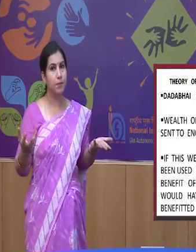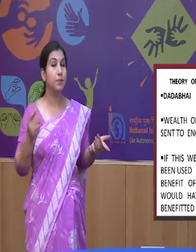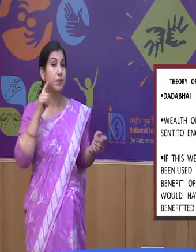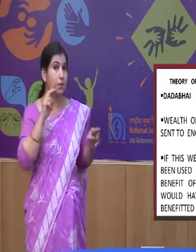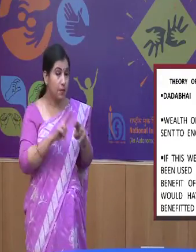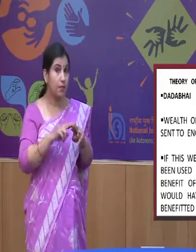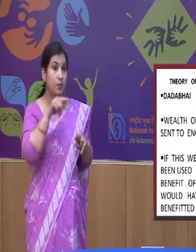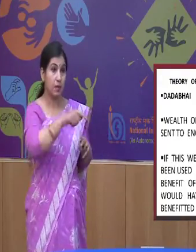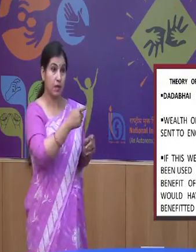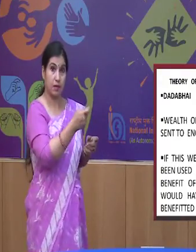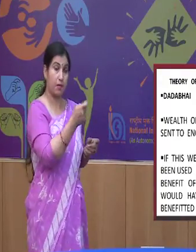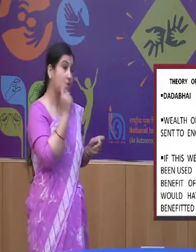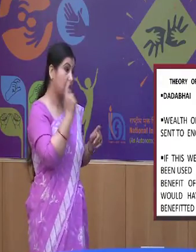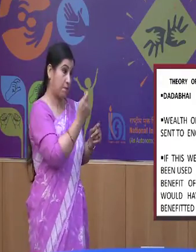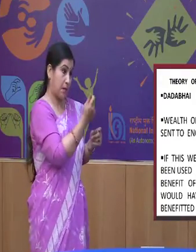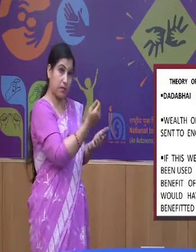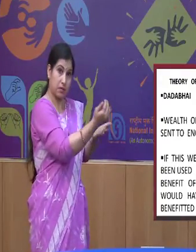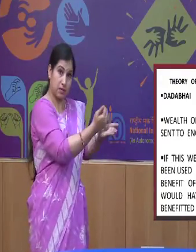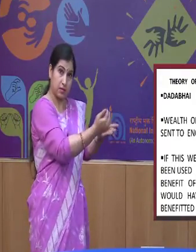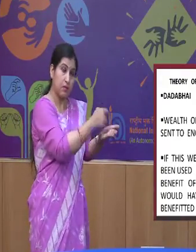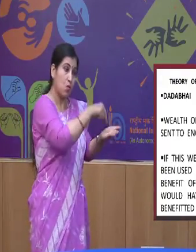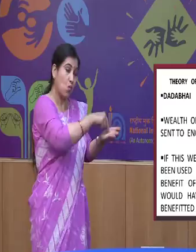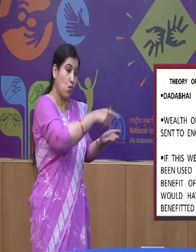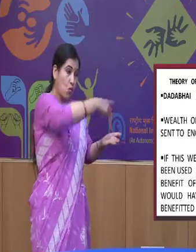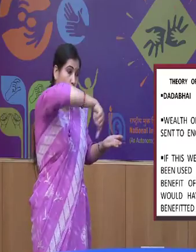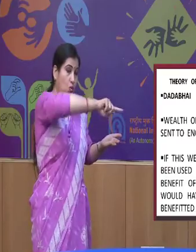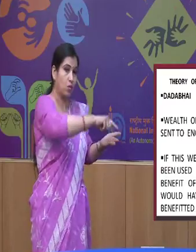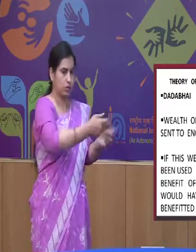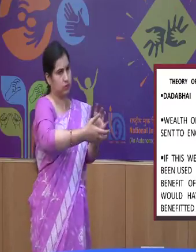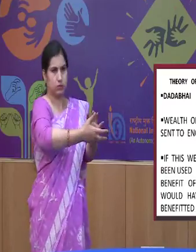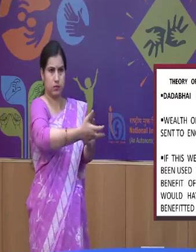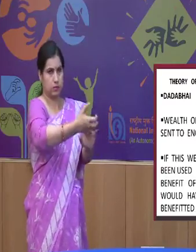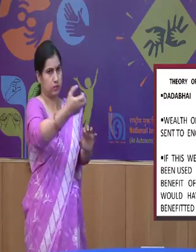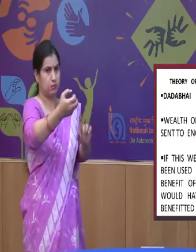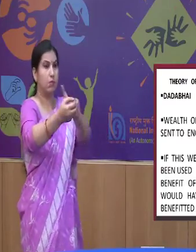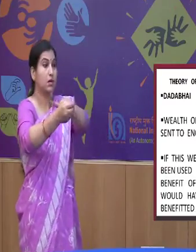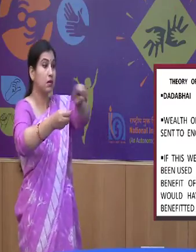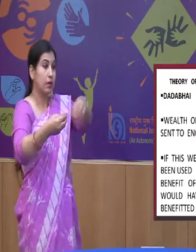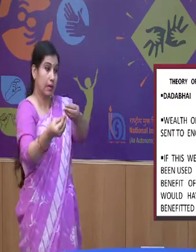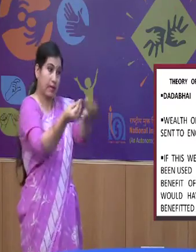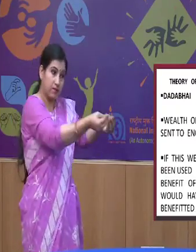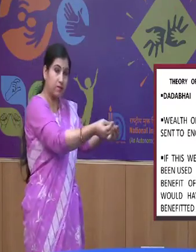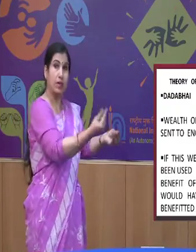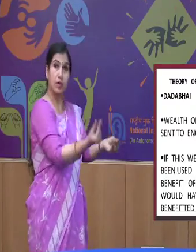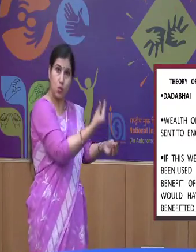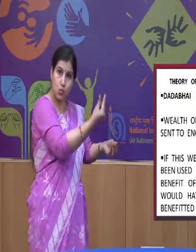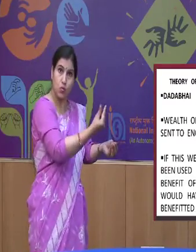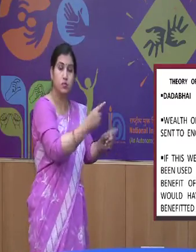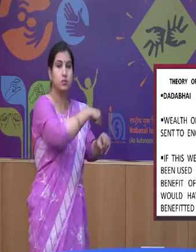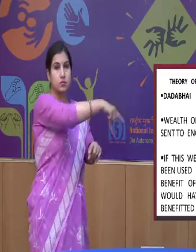If that wealth would have been used for the benefit of Indians, it would have benefited